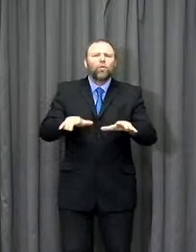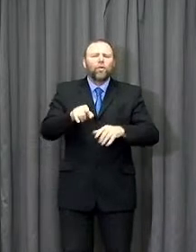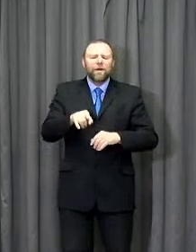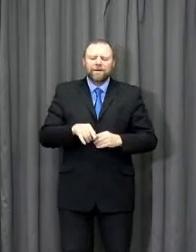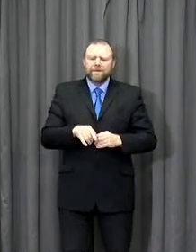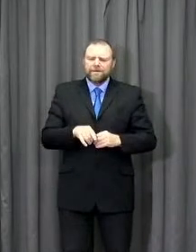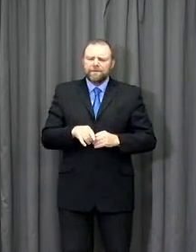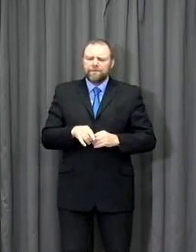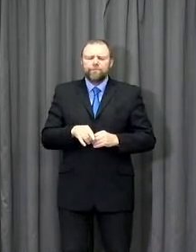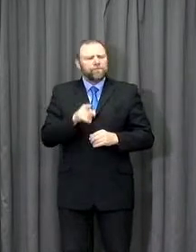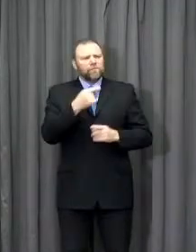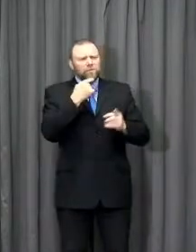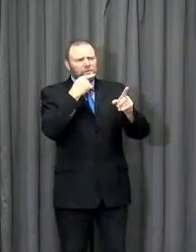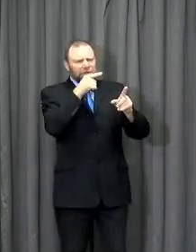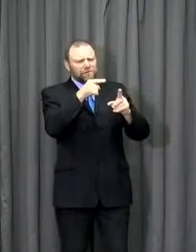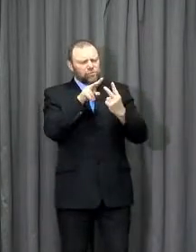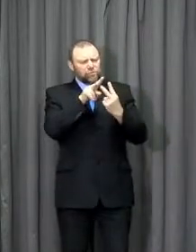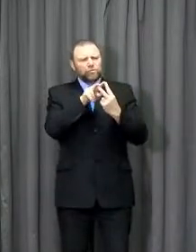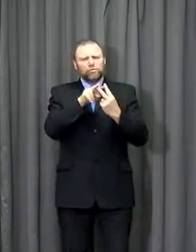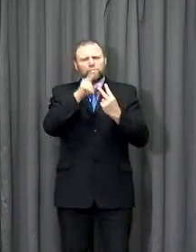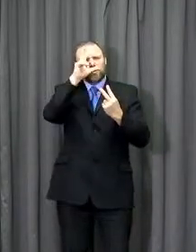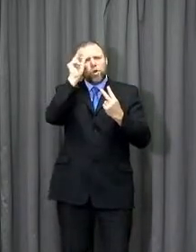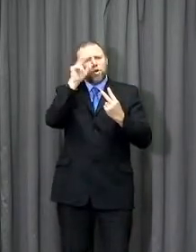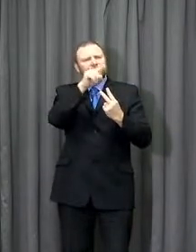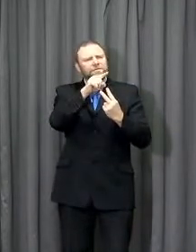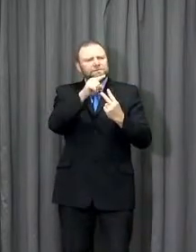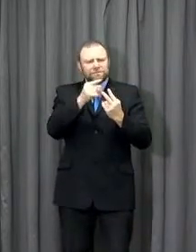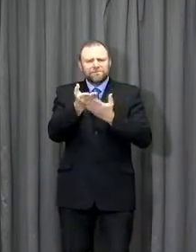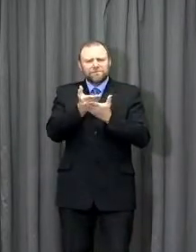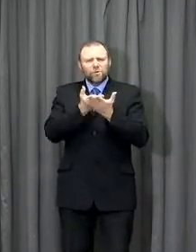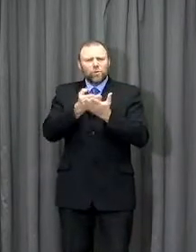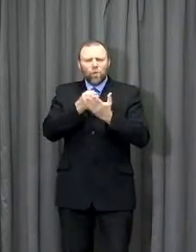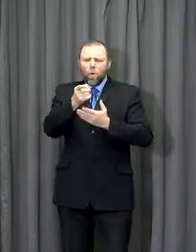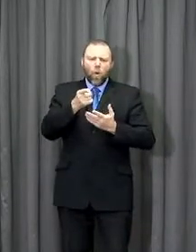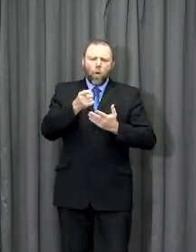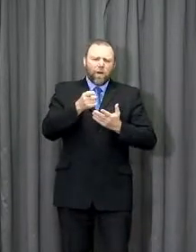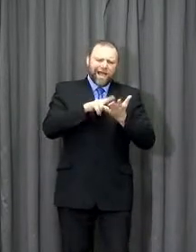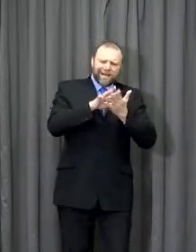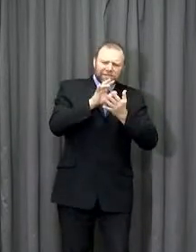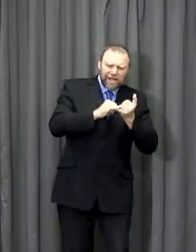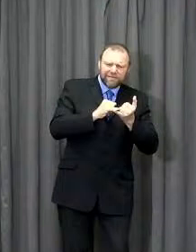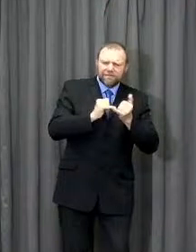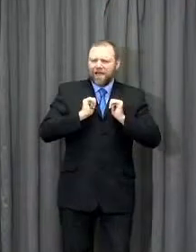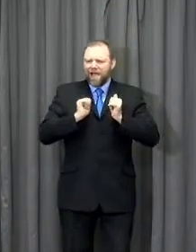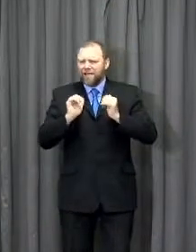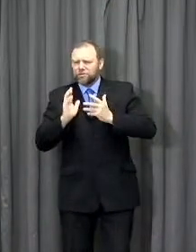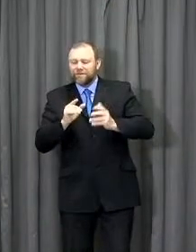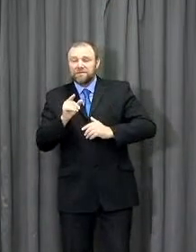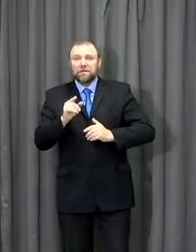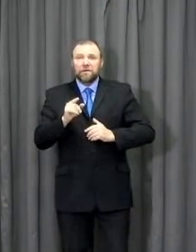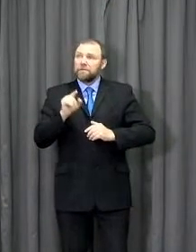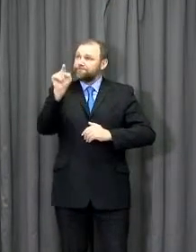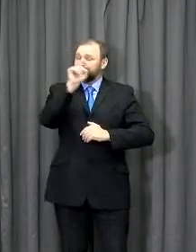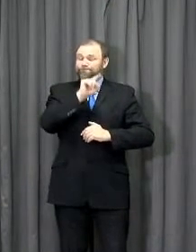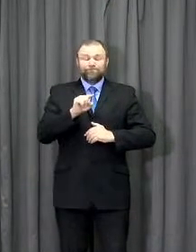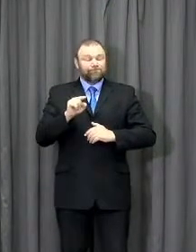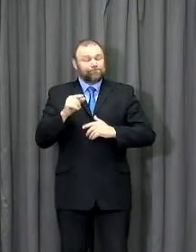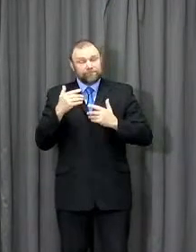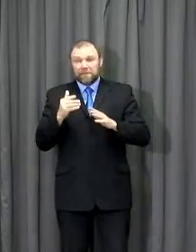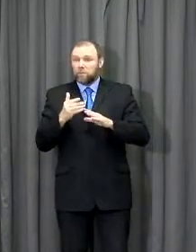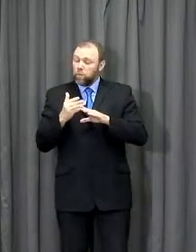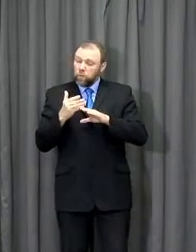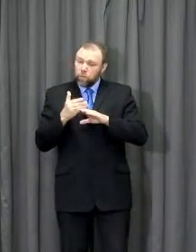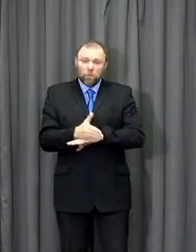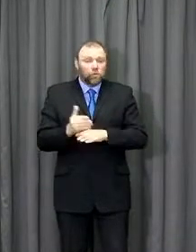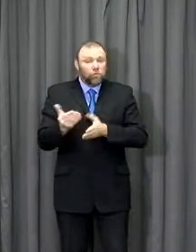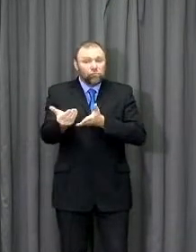that there were 2 nurses that you spoke to, that the NHS and the health service and social care have gone to incredible lengths to protect people and